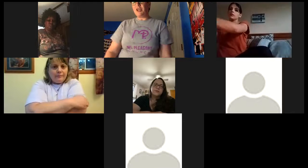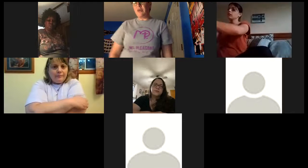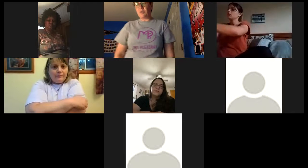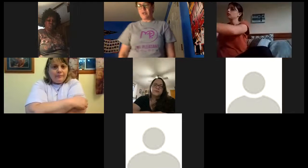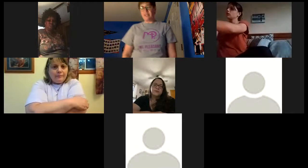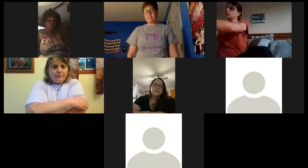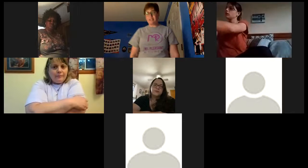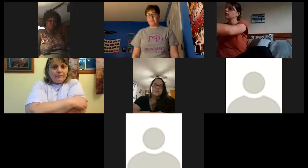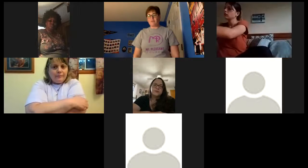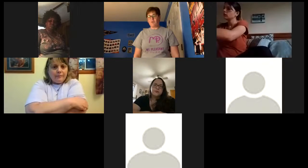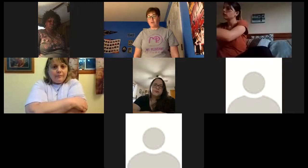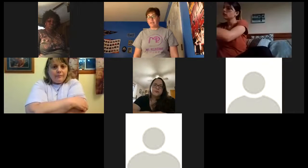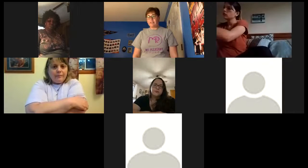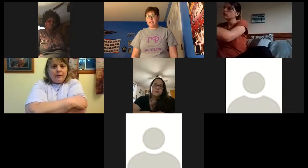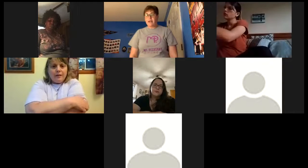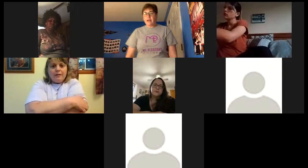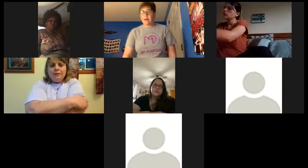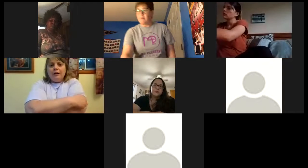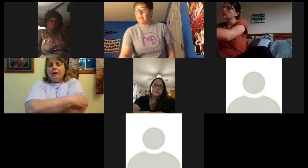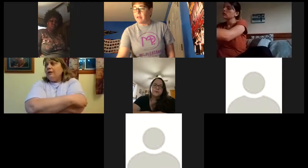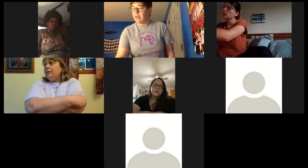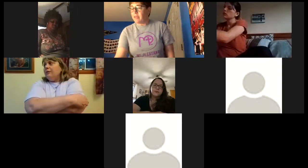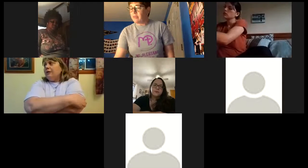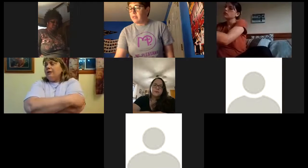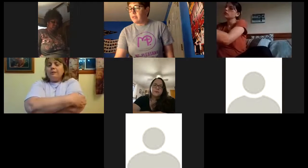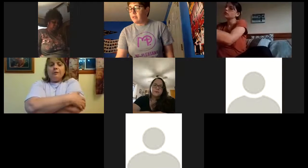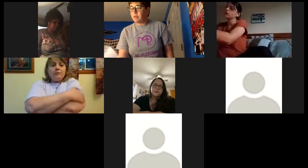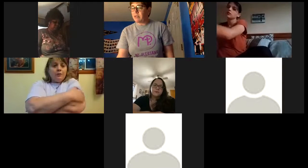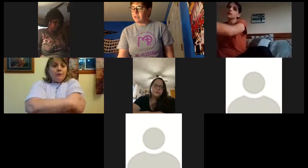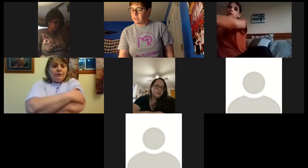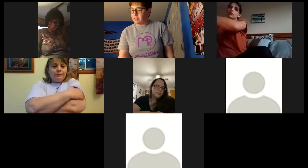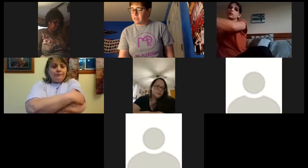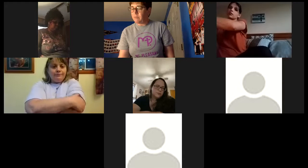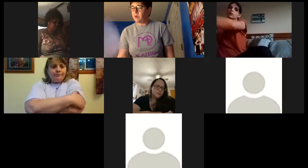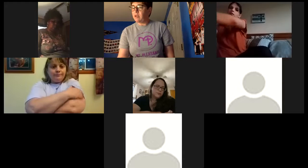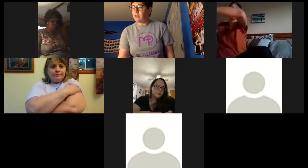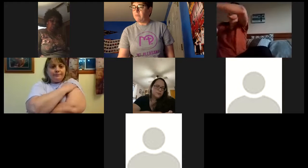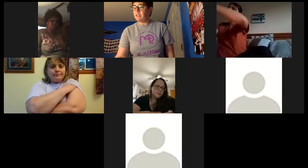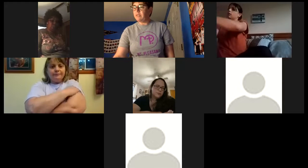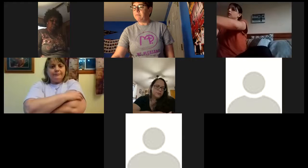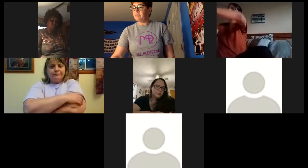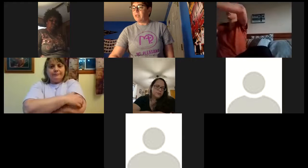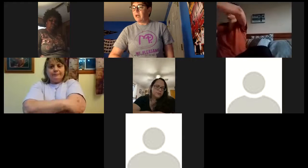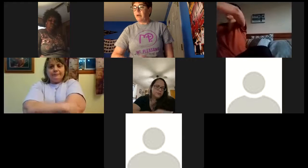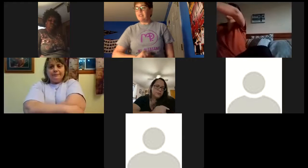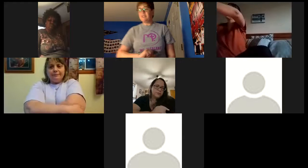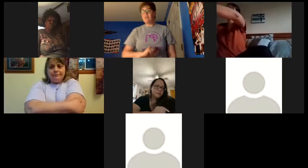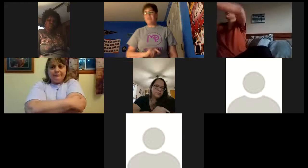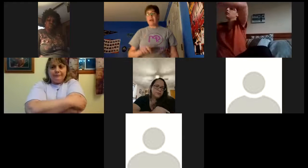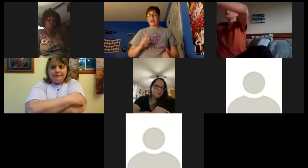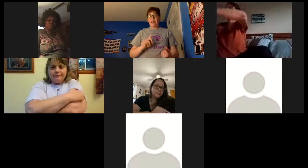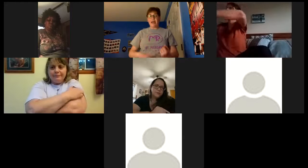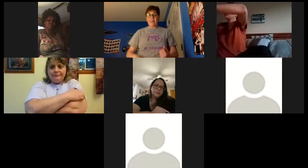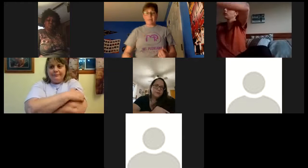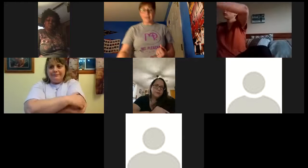just know it's one of the synonyms for it. And then I want to make sure I didn't skip one. Nope, feeling. All right, so then we've